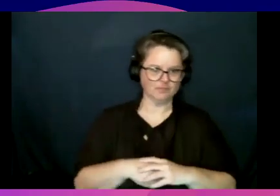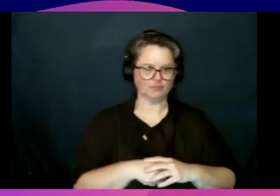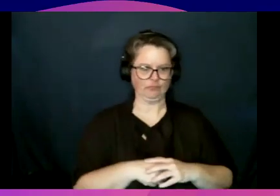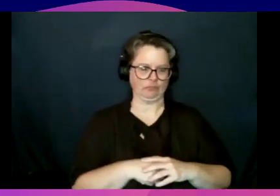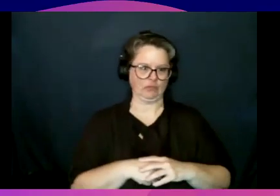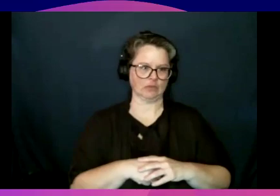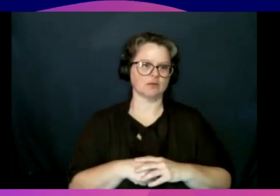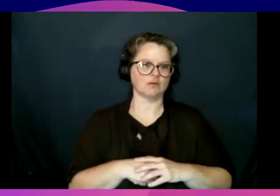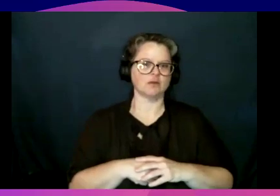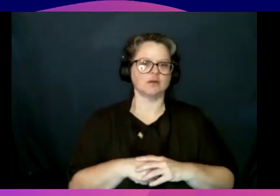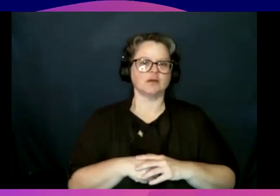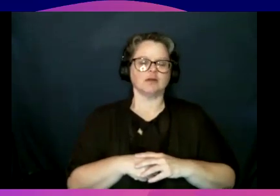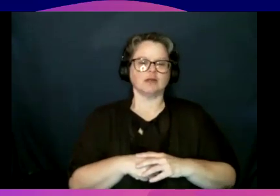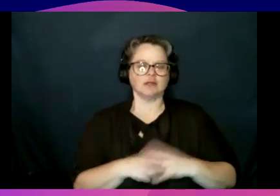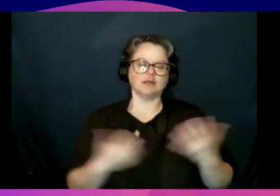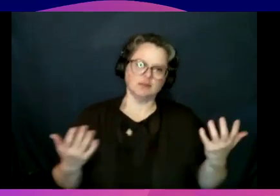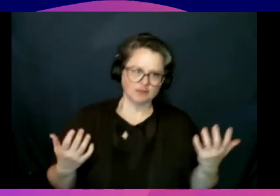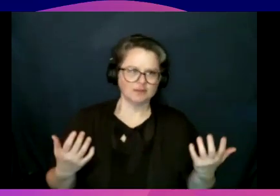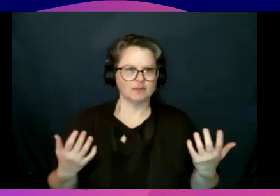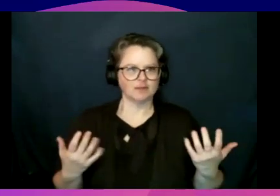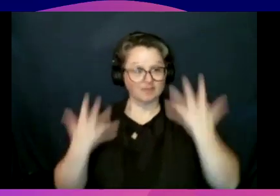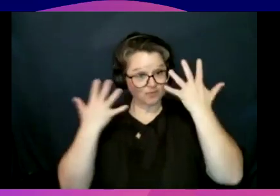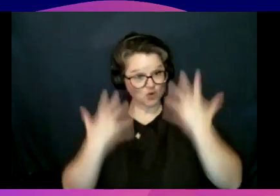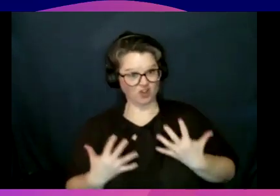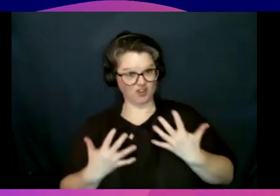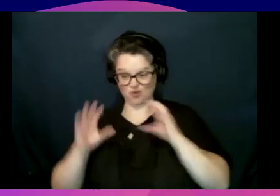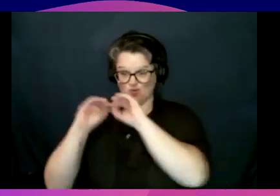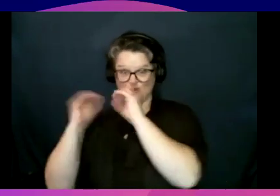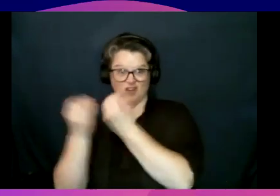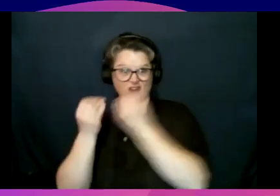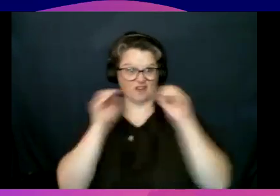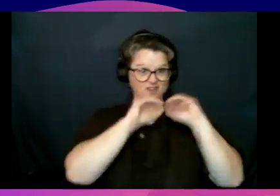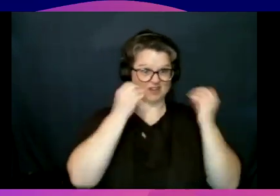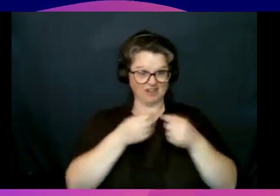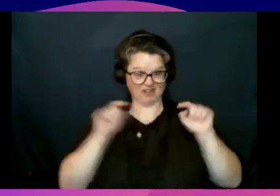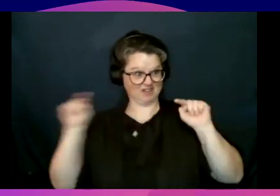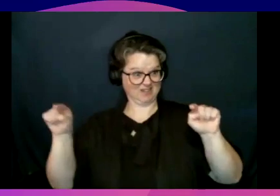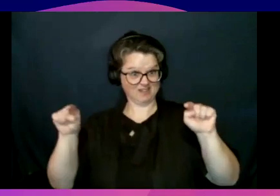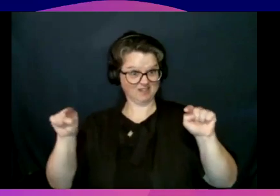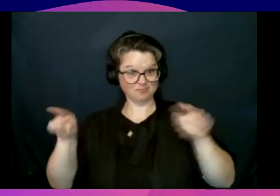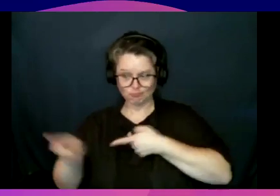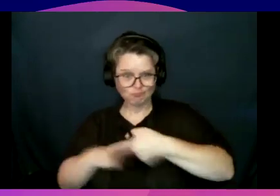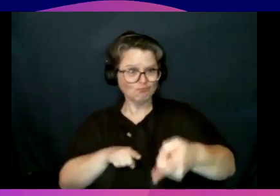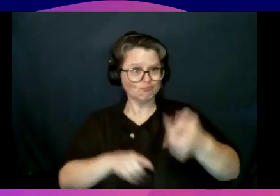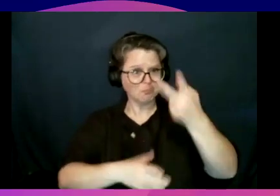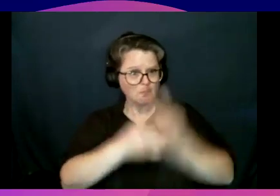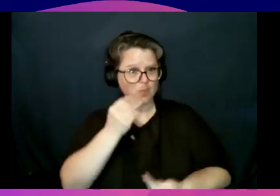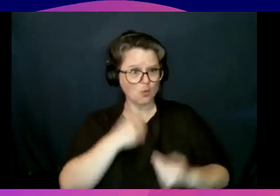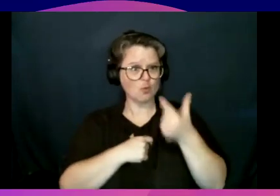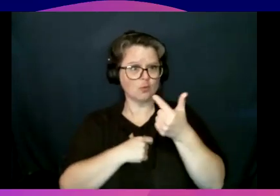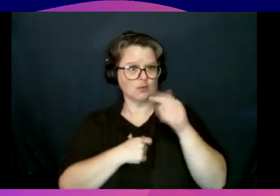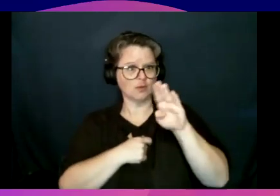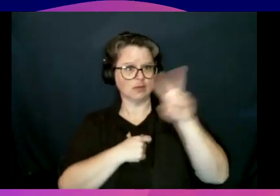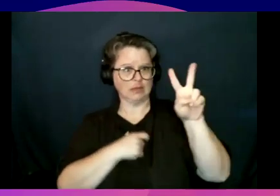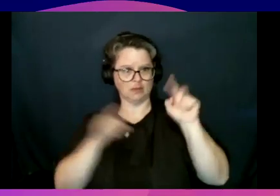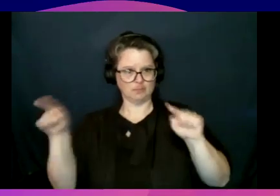often pitted against each other for funding, and this seems to be a challenge in collaboration and unity in the field. Do